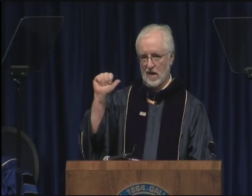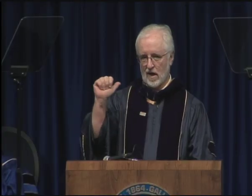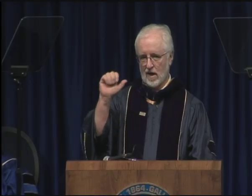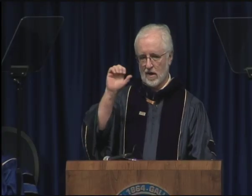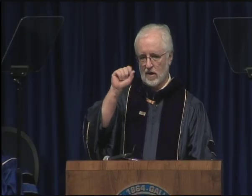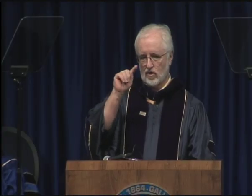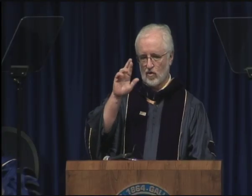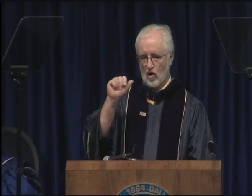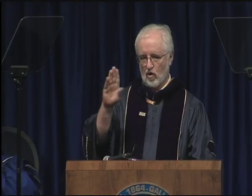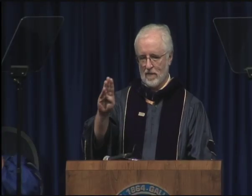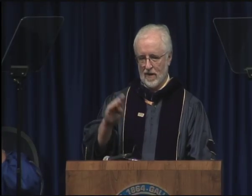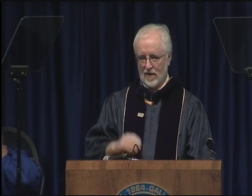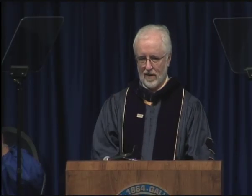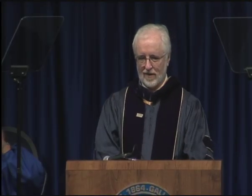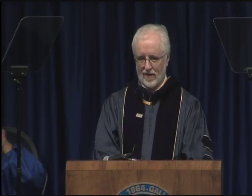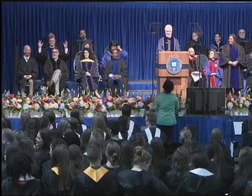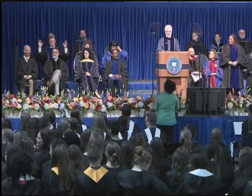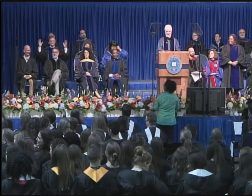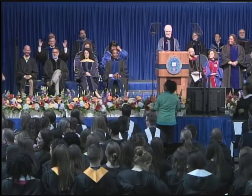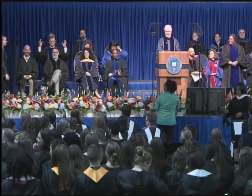Marissa Straub.